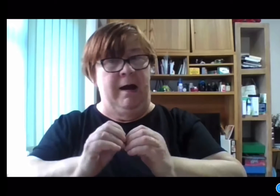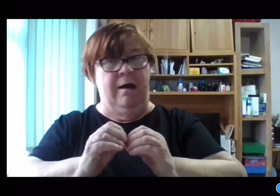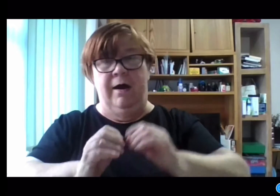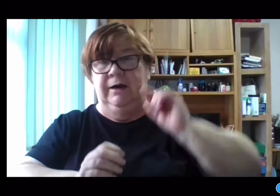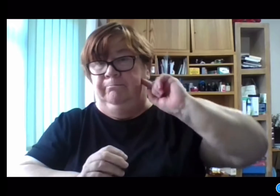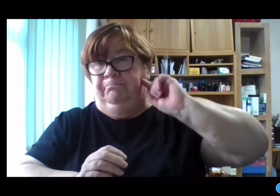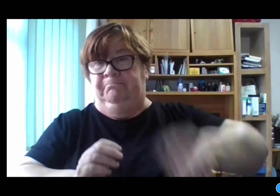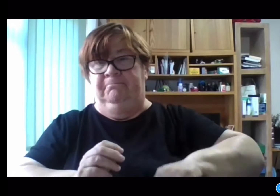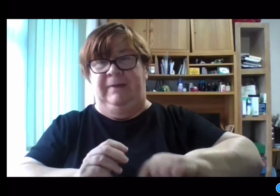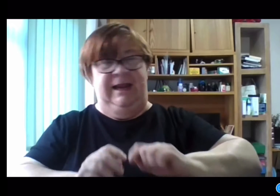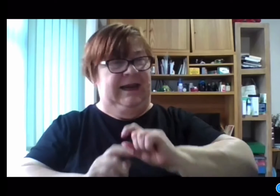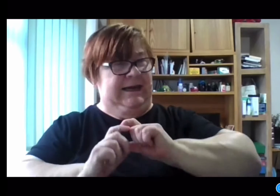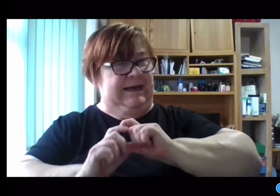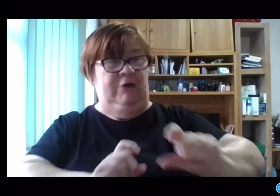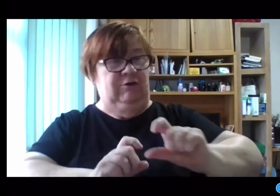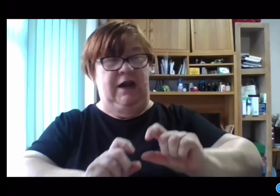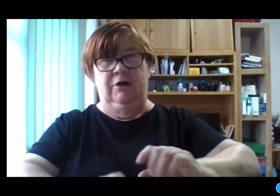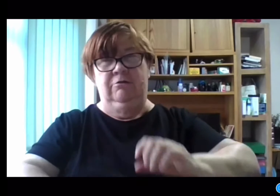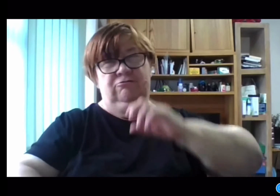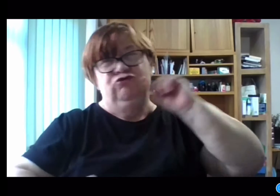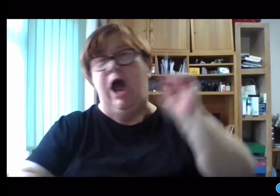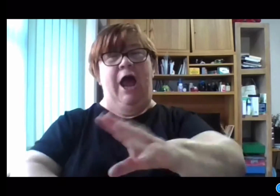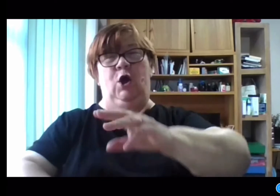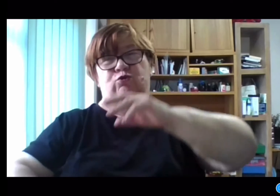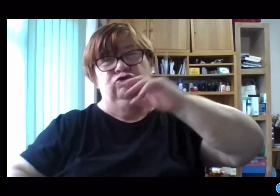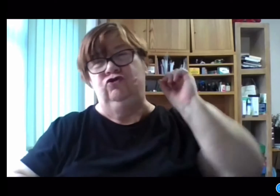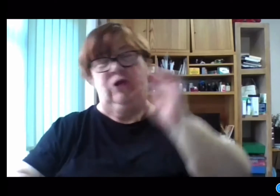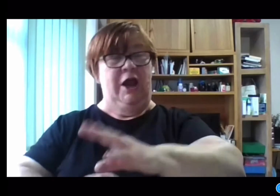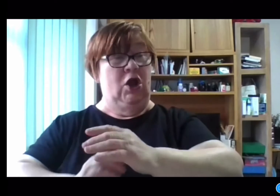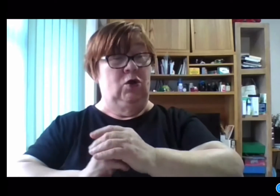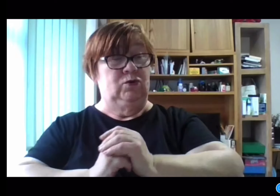But Bartimaeus ignored them and he carried on shouting and shouting.